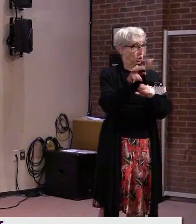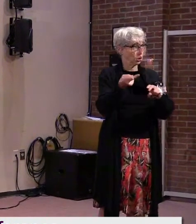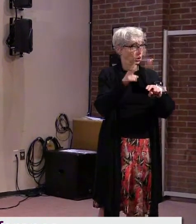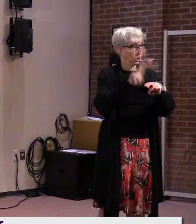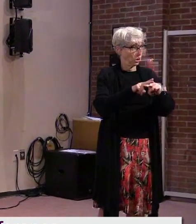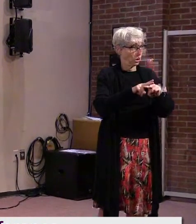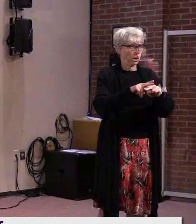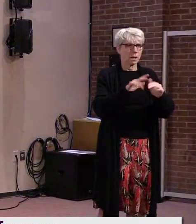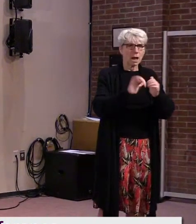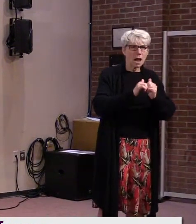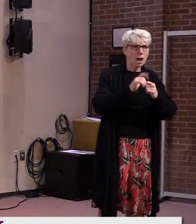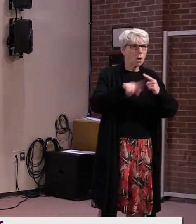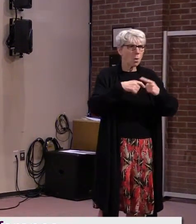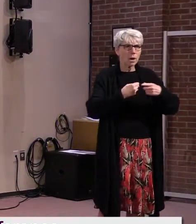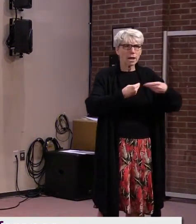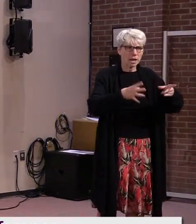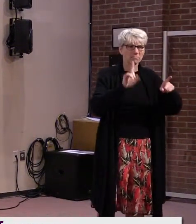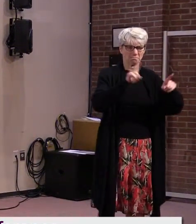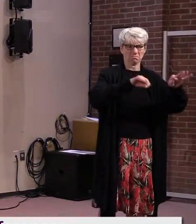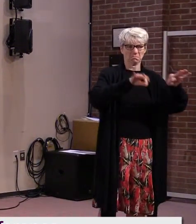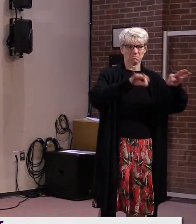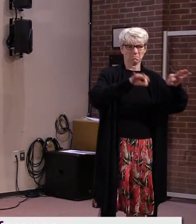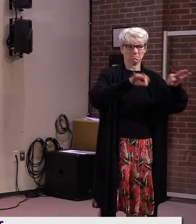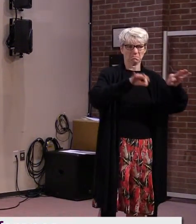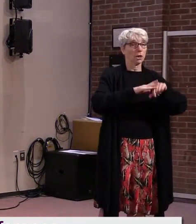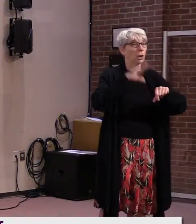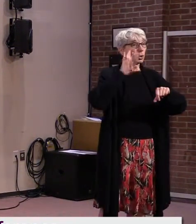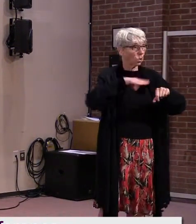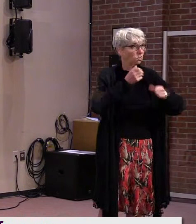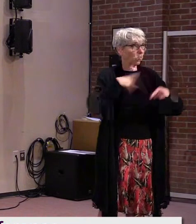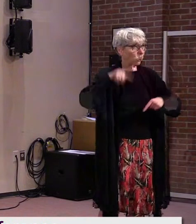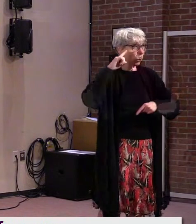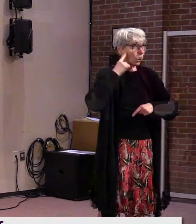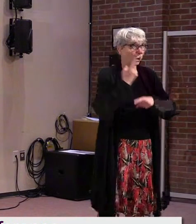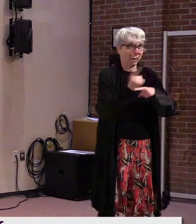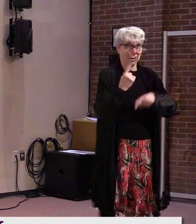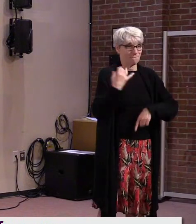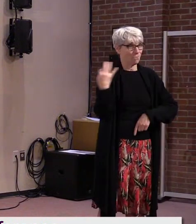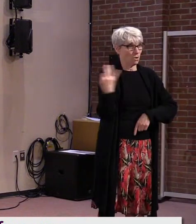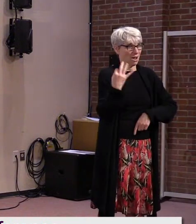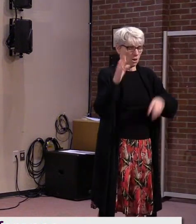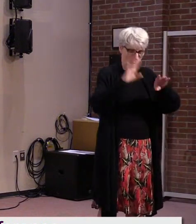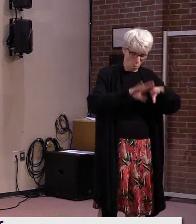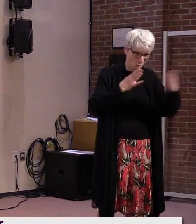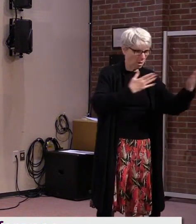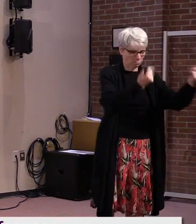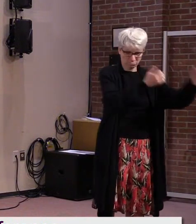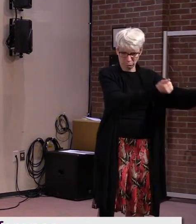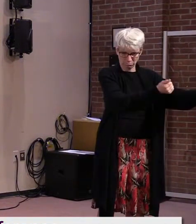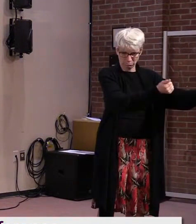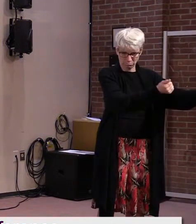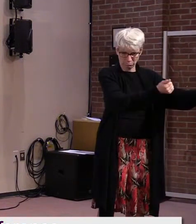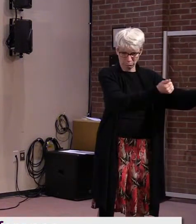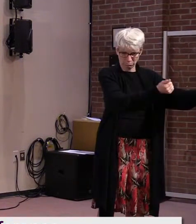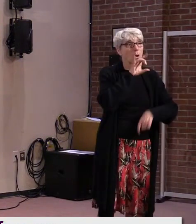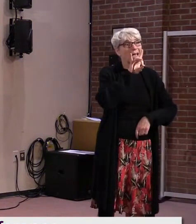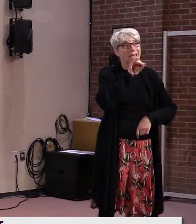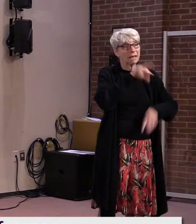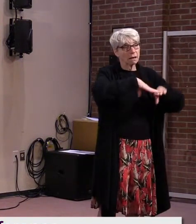As many of you know, starting last Friday, we opened registration for Vermonters 80 years of age and